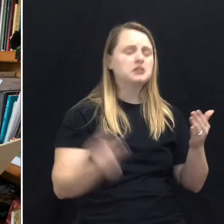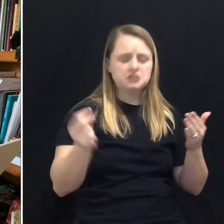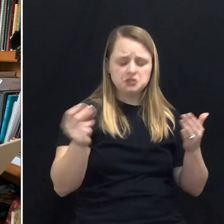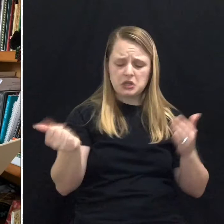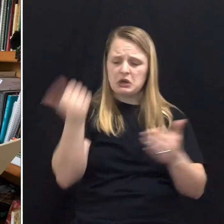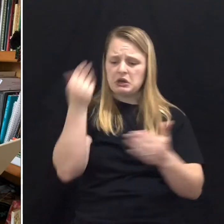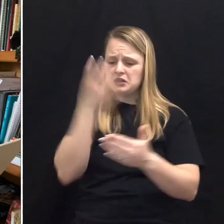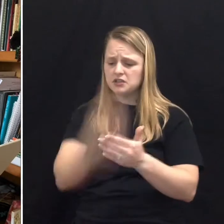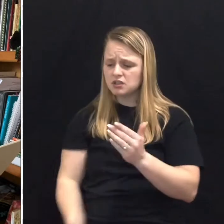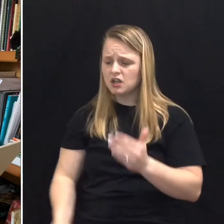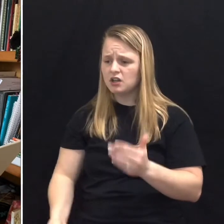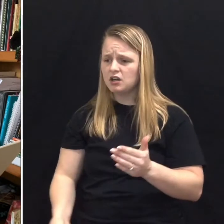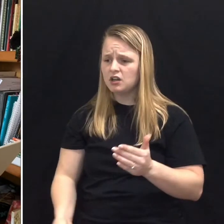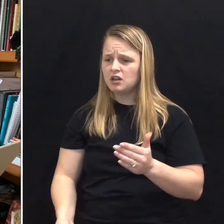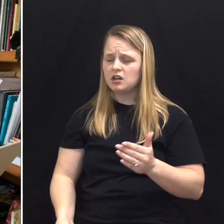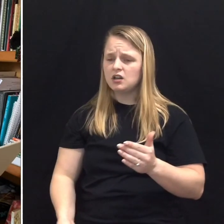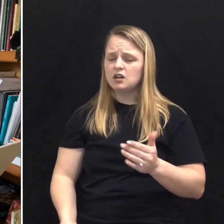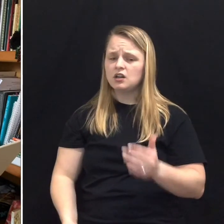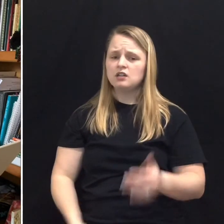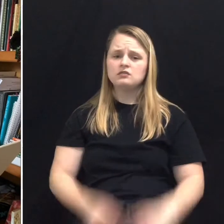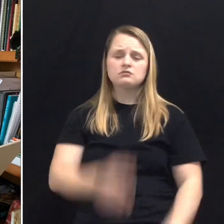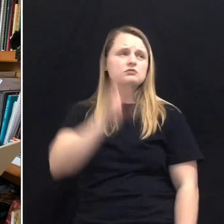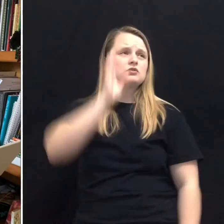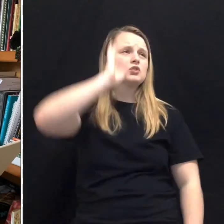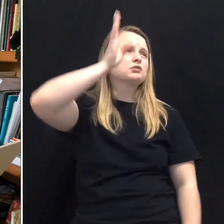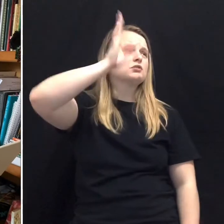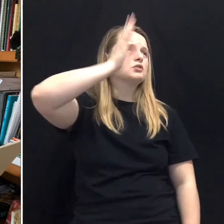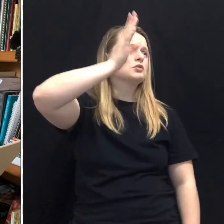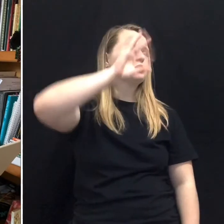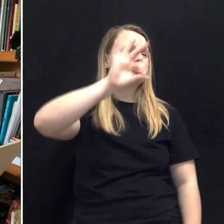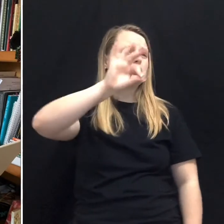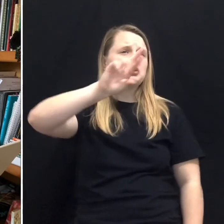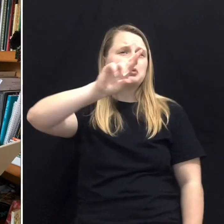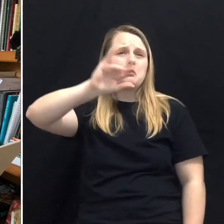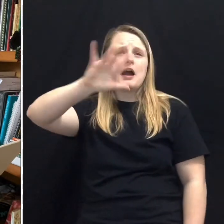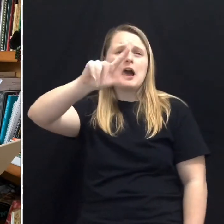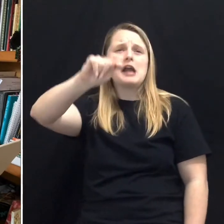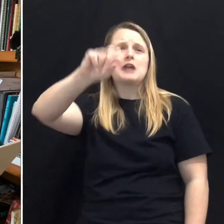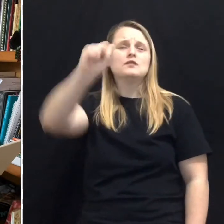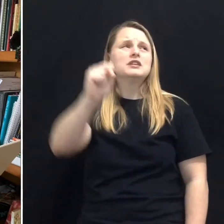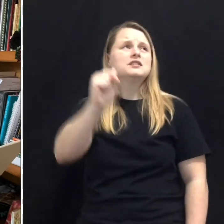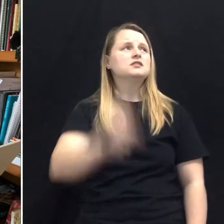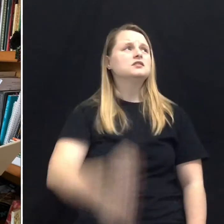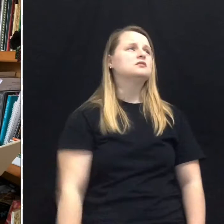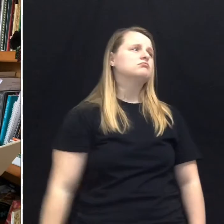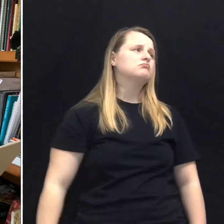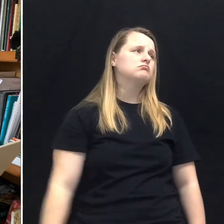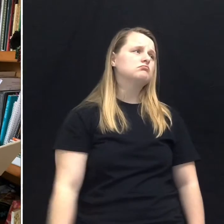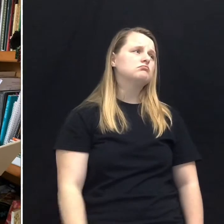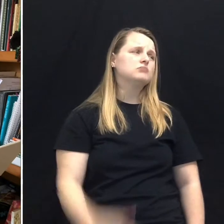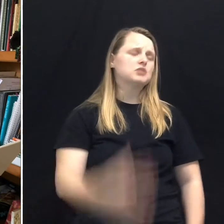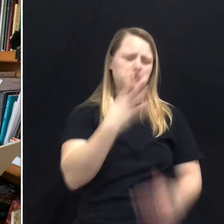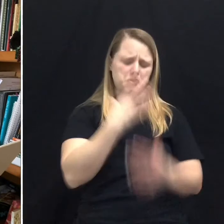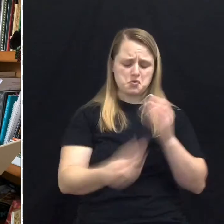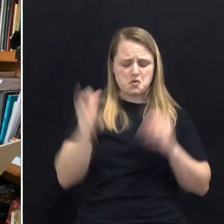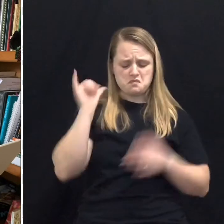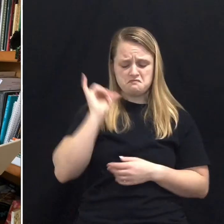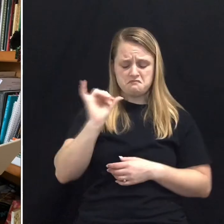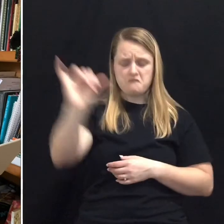"Goodbye, old fellow," he called out sadly, sure that Fritz was gone forever.